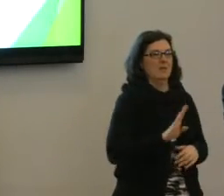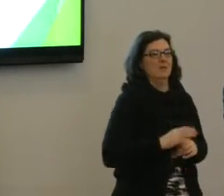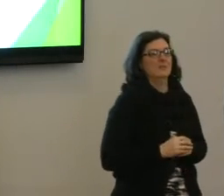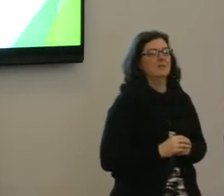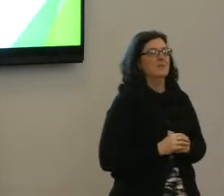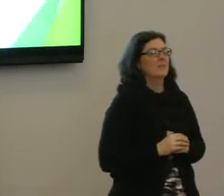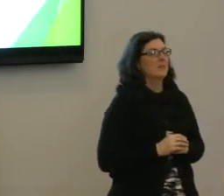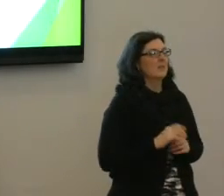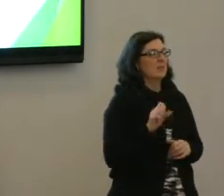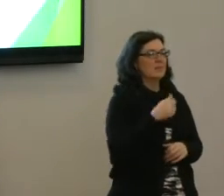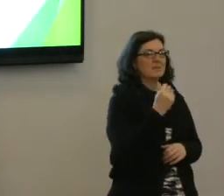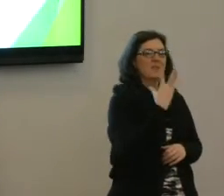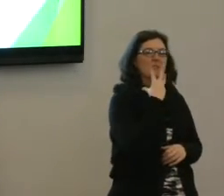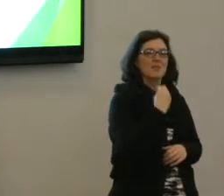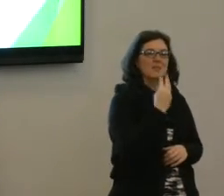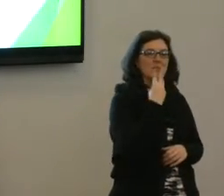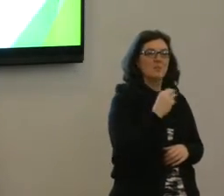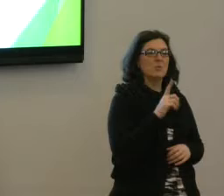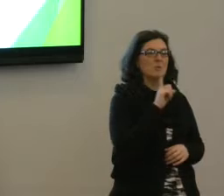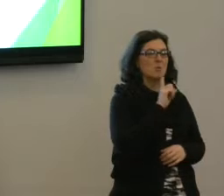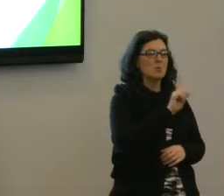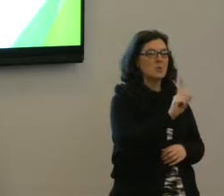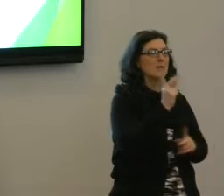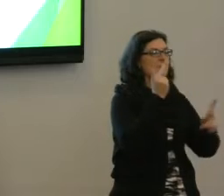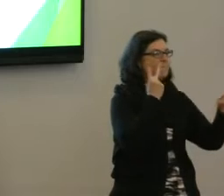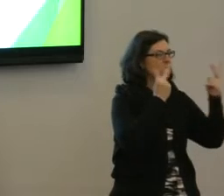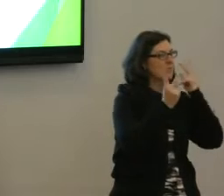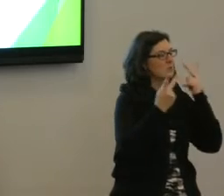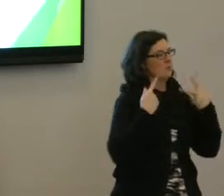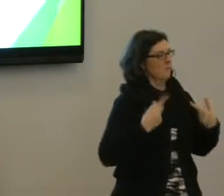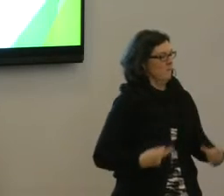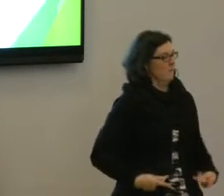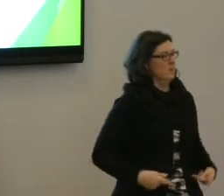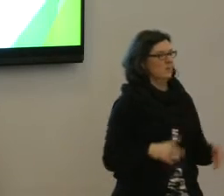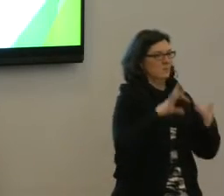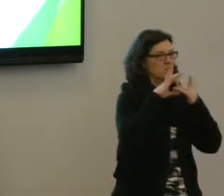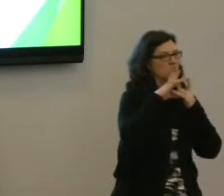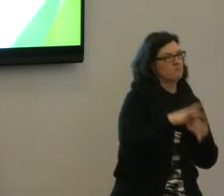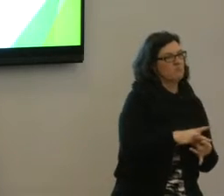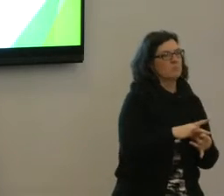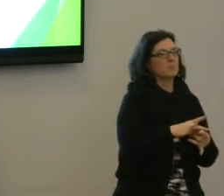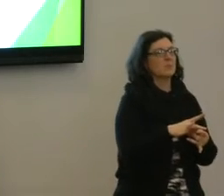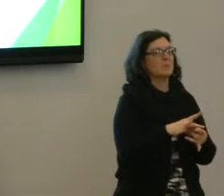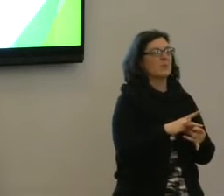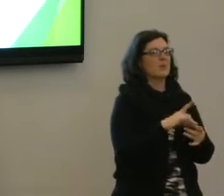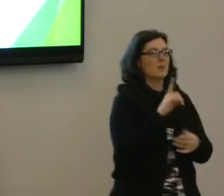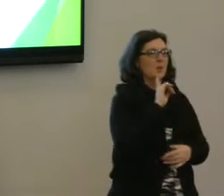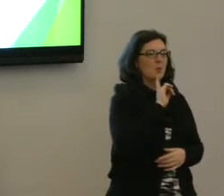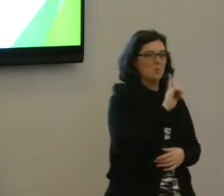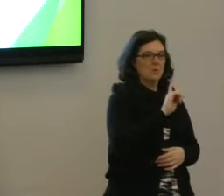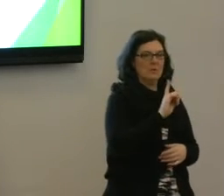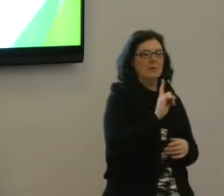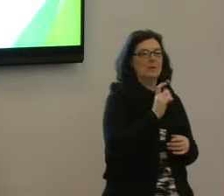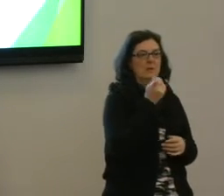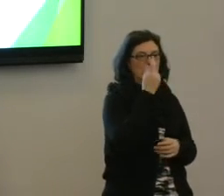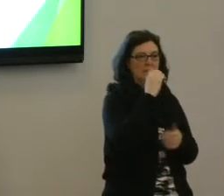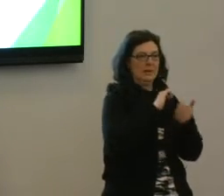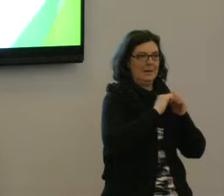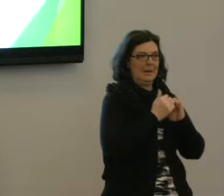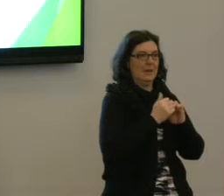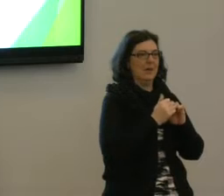other kinds of Hebrew that got things much more kind of grounded in our in kind of who we are.